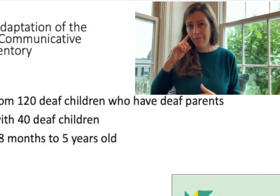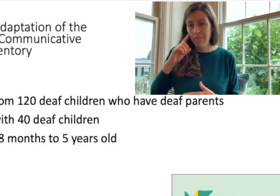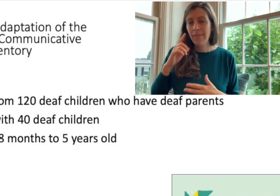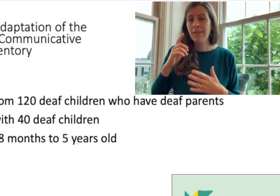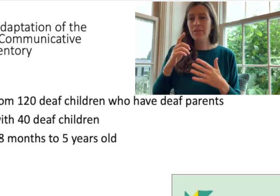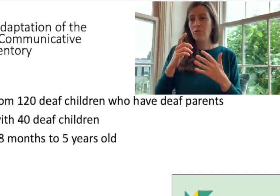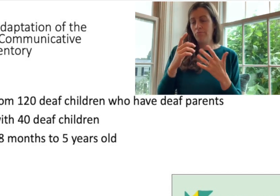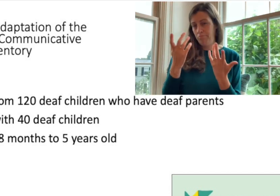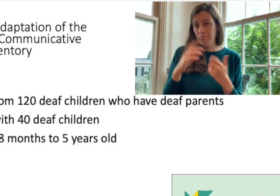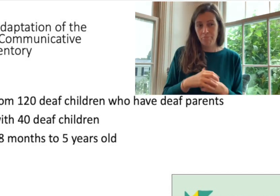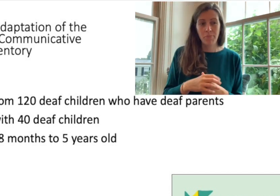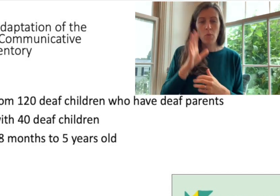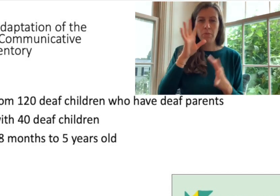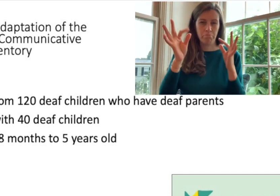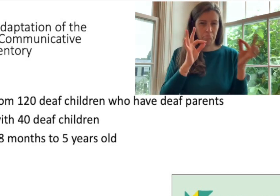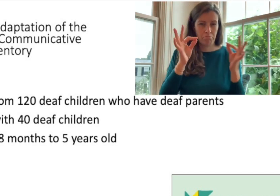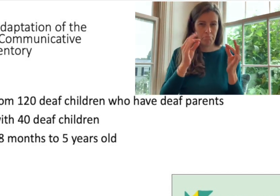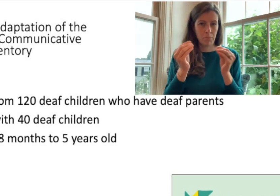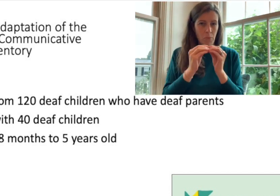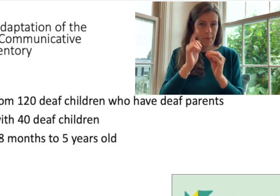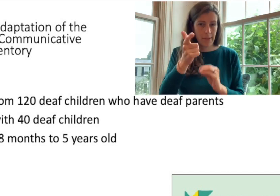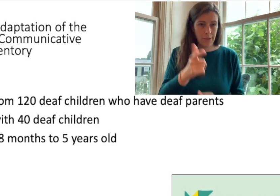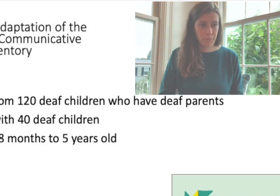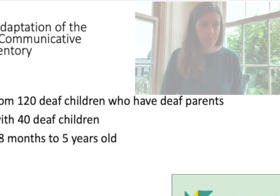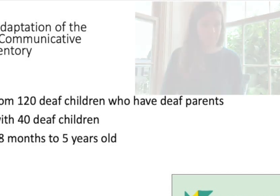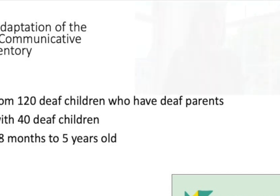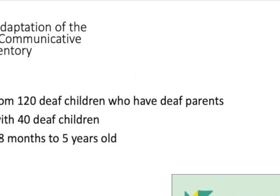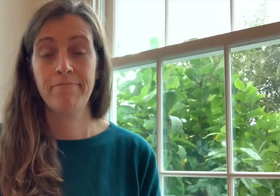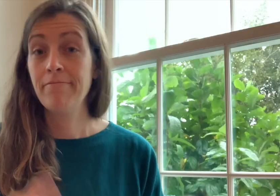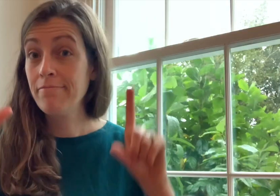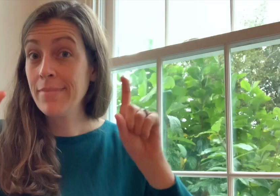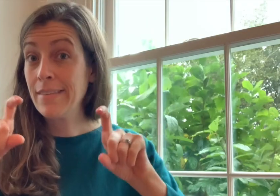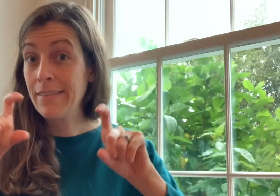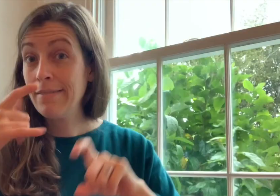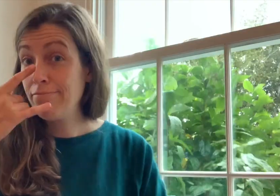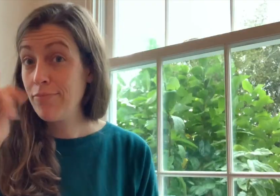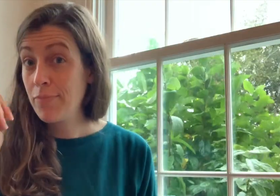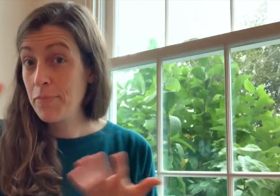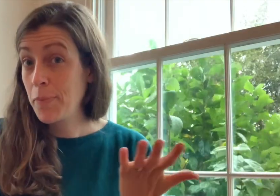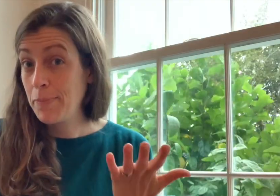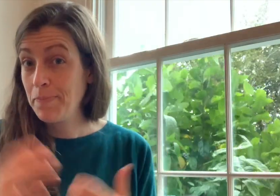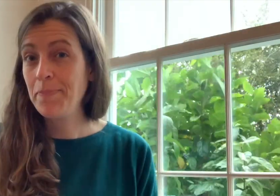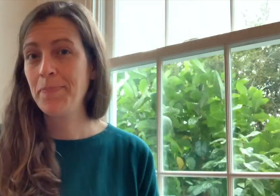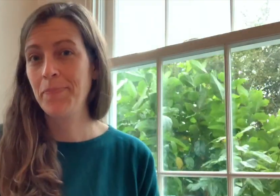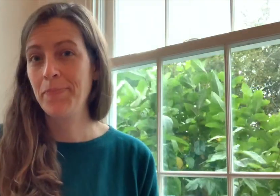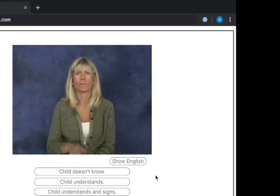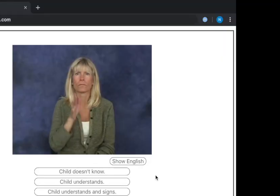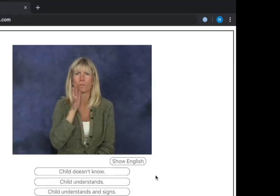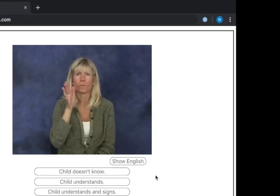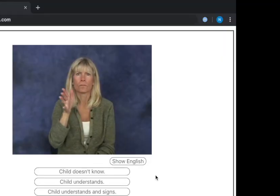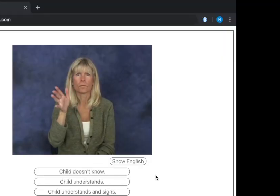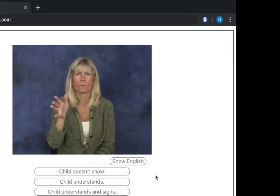have deaf parents and some of whom have hearing parents. And I'll talk more about that validation study in a minute. Here's what the test looks